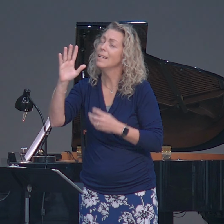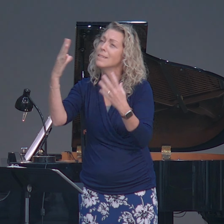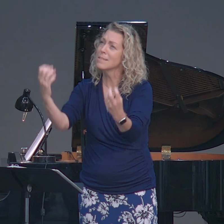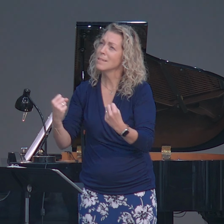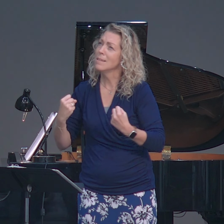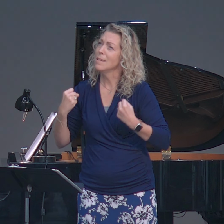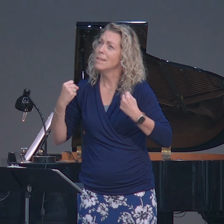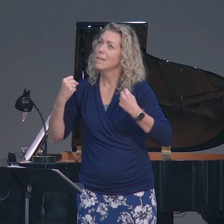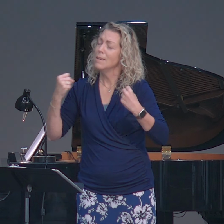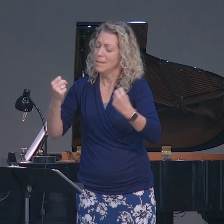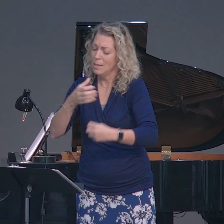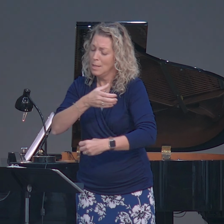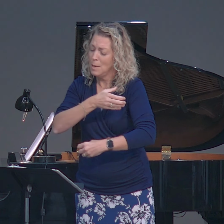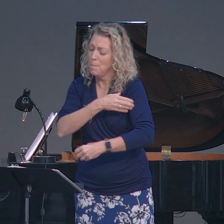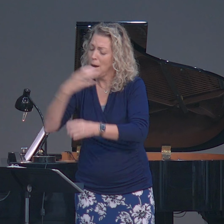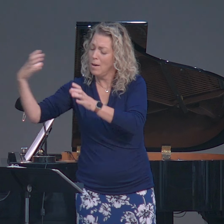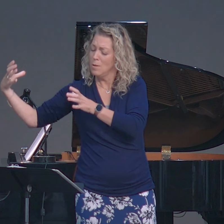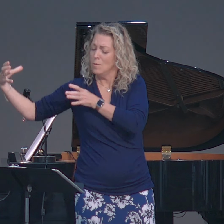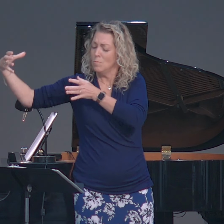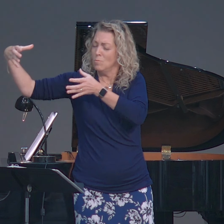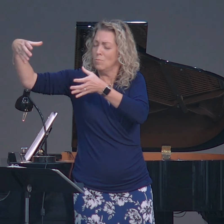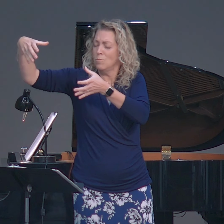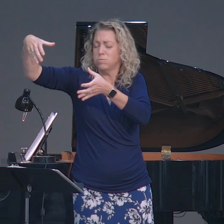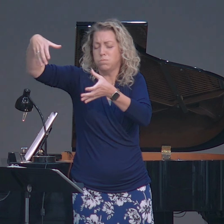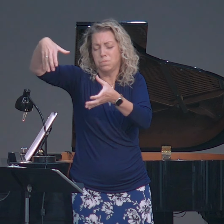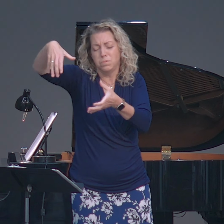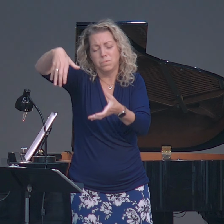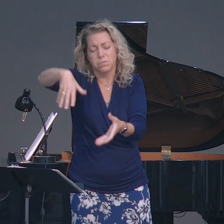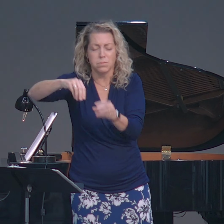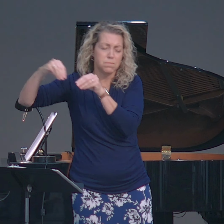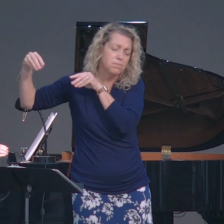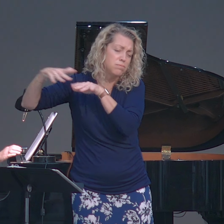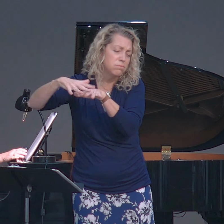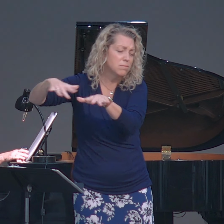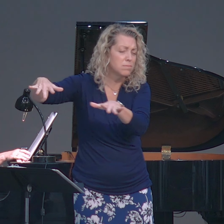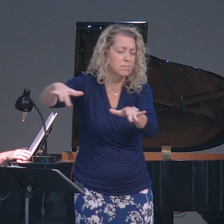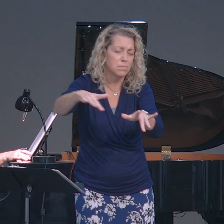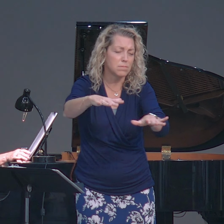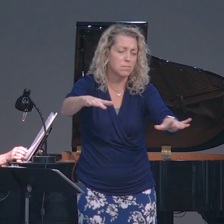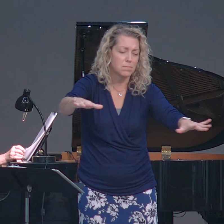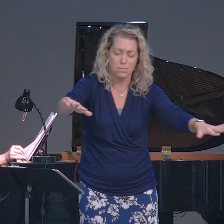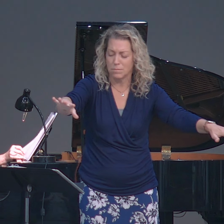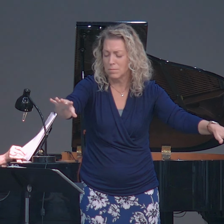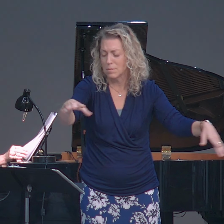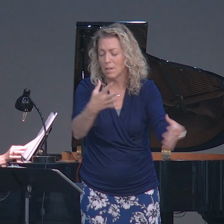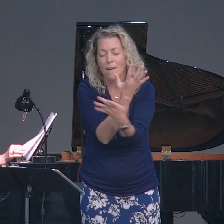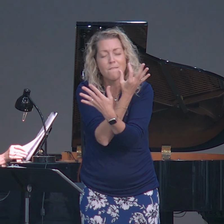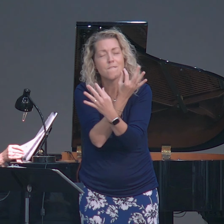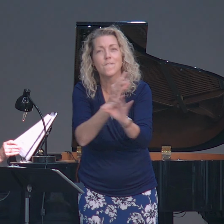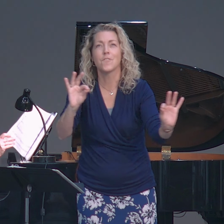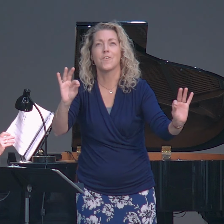fountain, free to all a healing